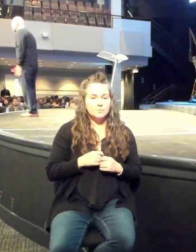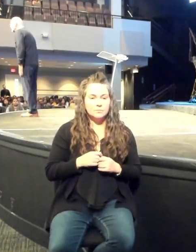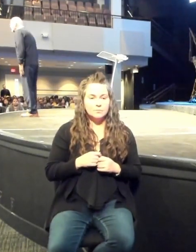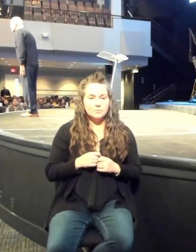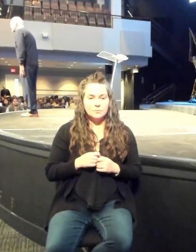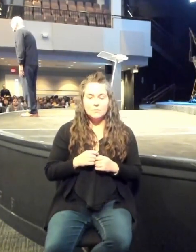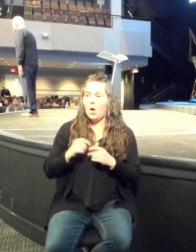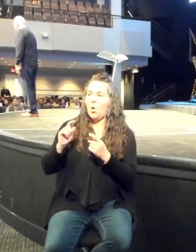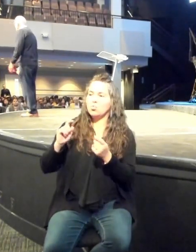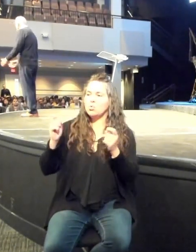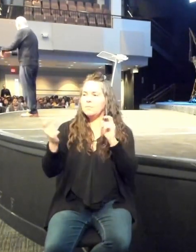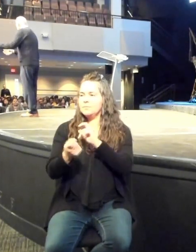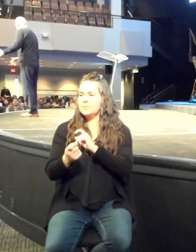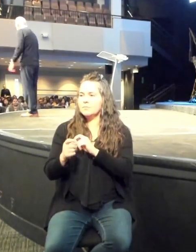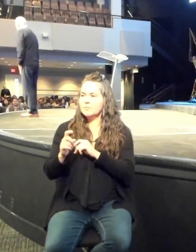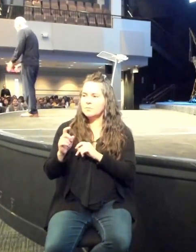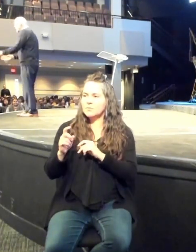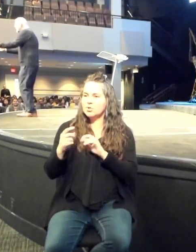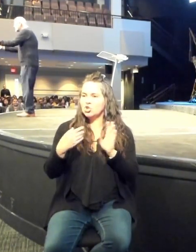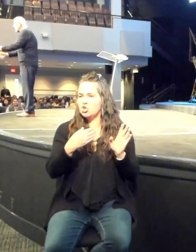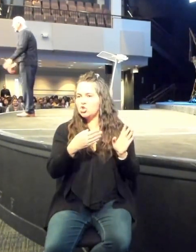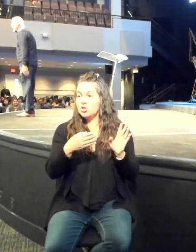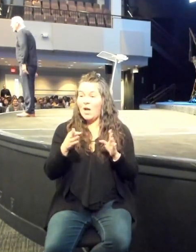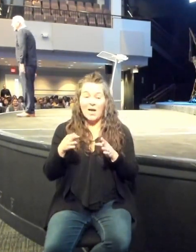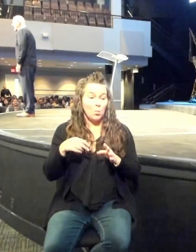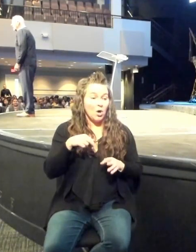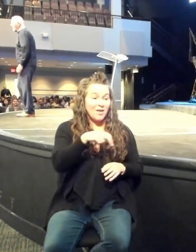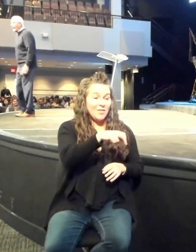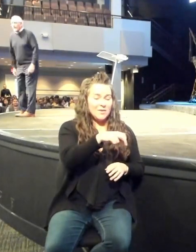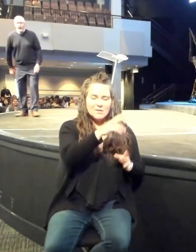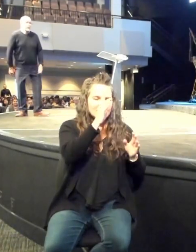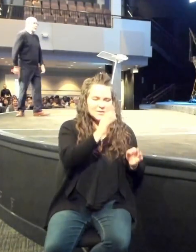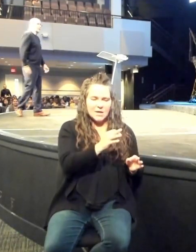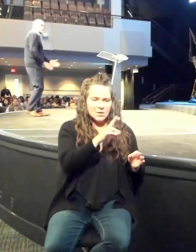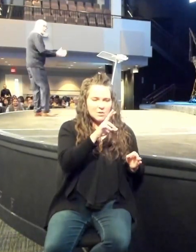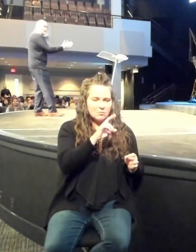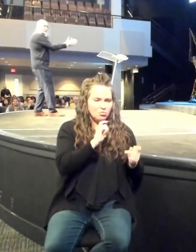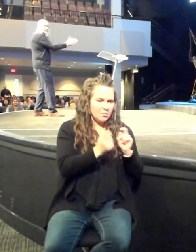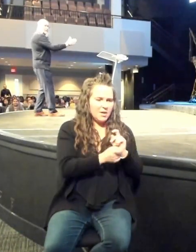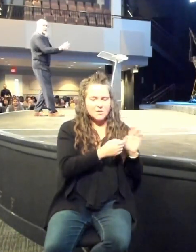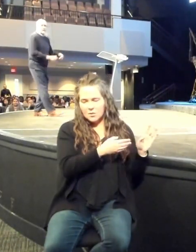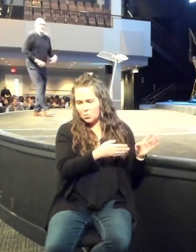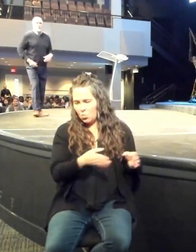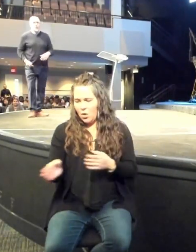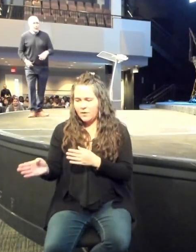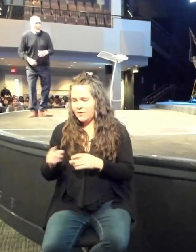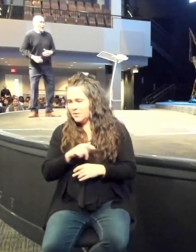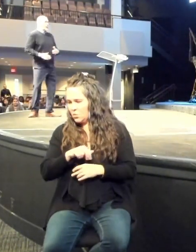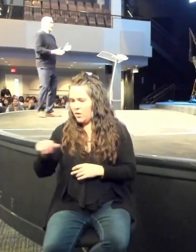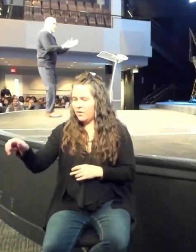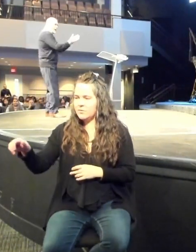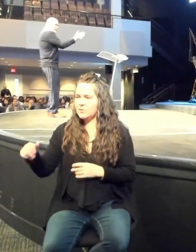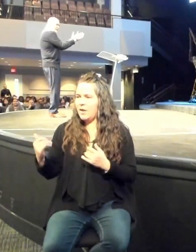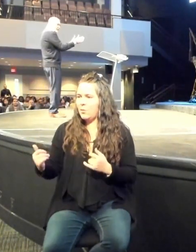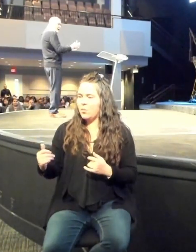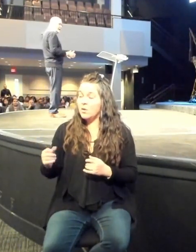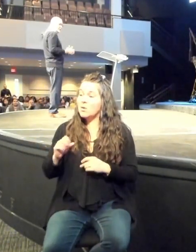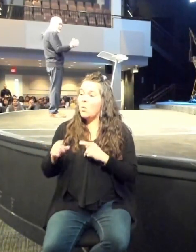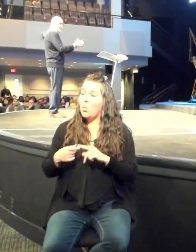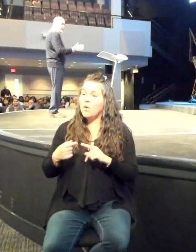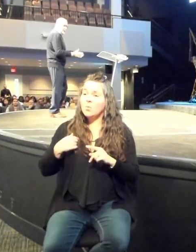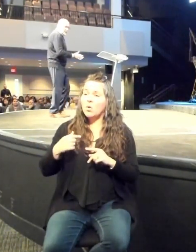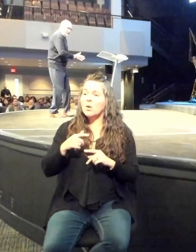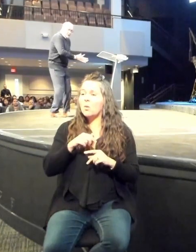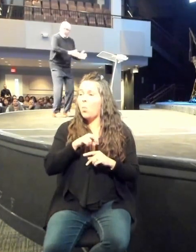180. Amen. Turning around. I'm going this way, and I repent. Now I'm going this way. Okay. So when we're walking away from God